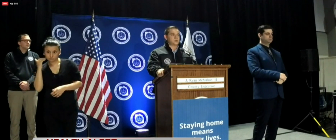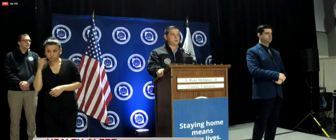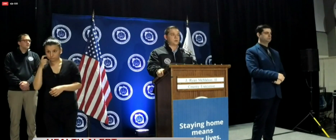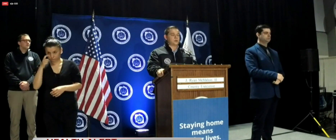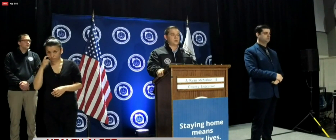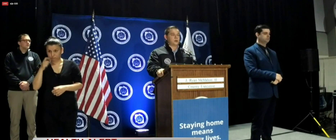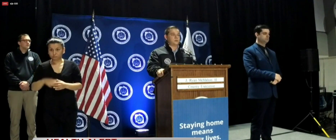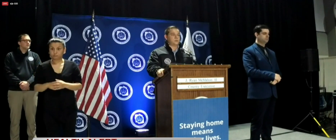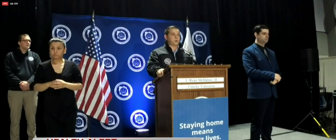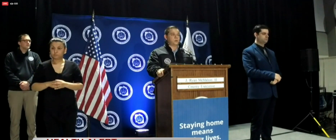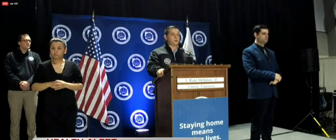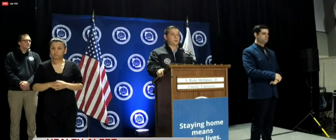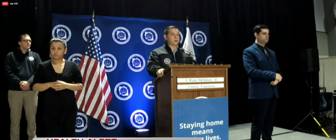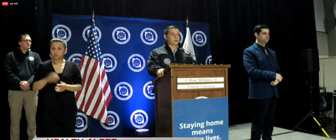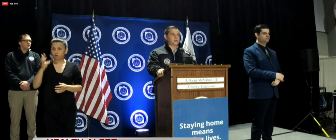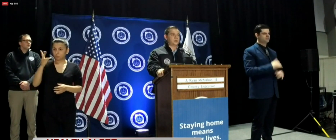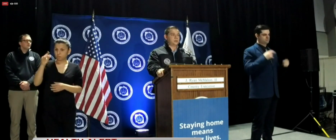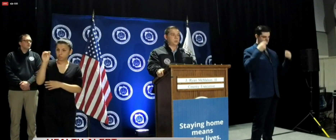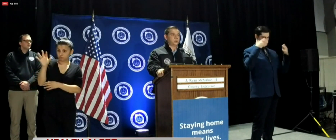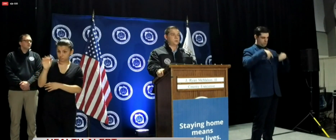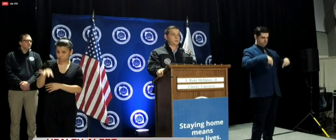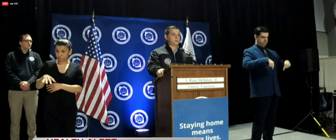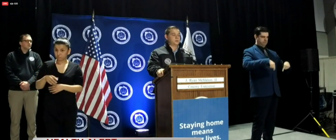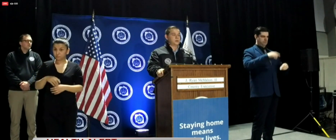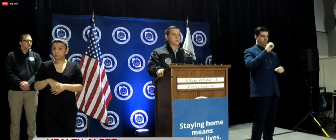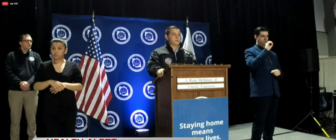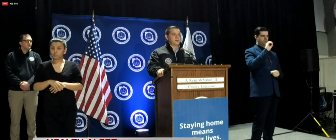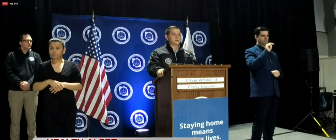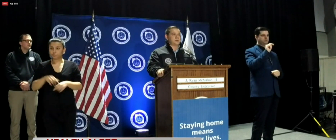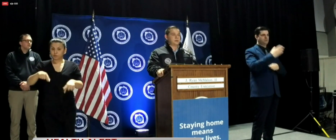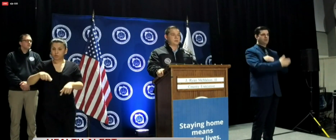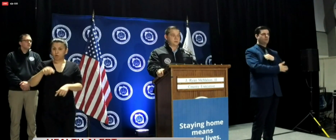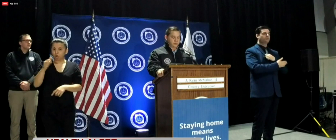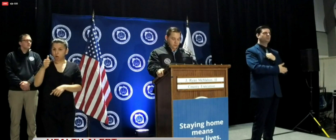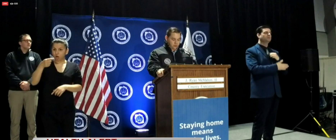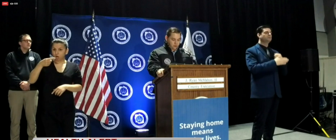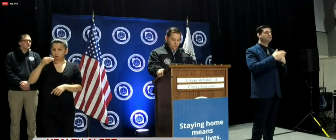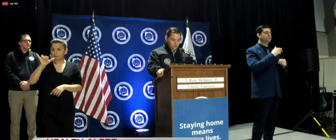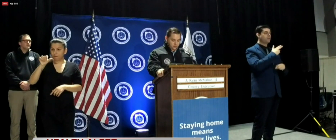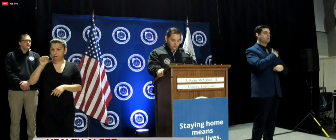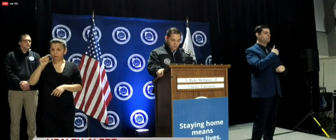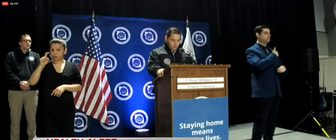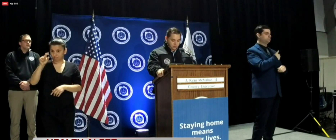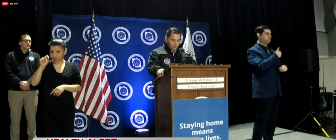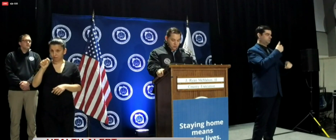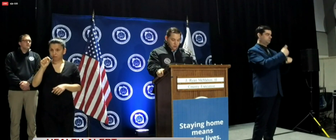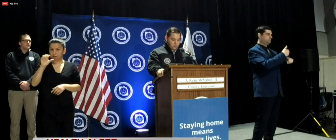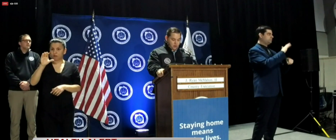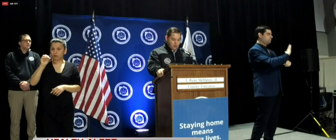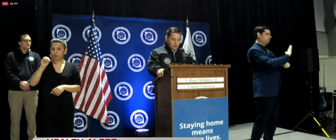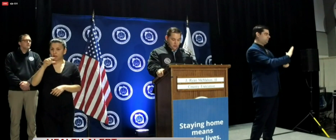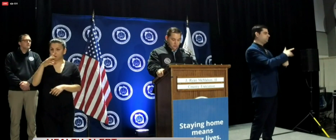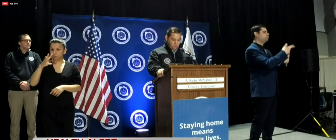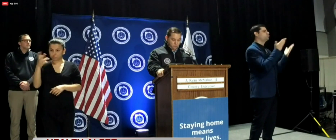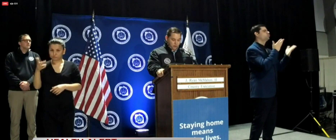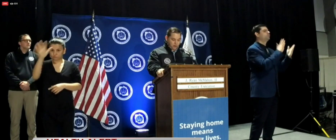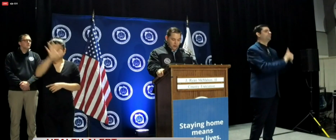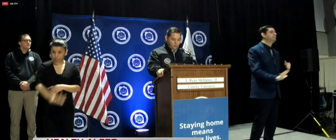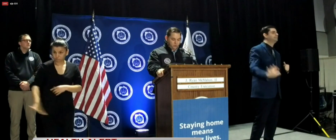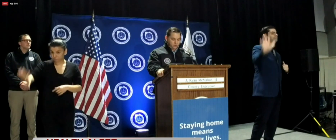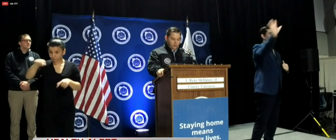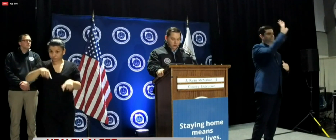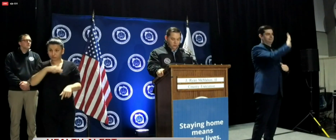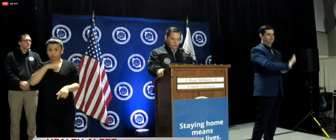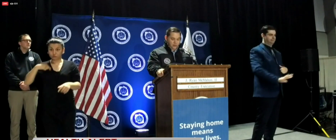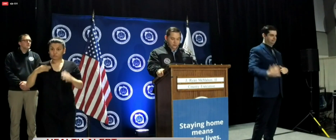hospitals are serving from northern New York, the Canadian border, to the Pennsylvania and the southern tier. Right now,